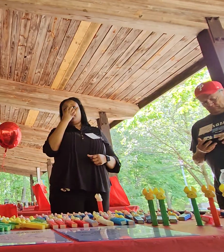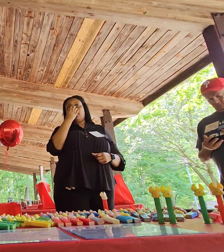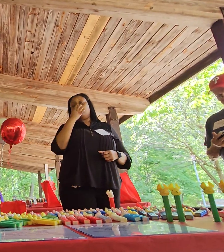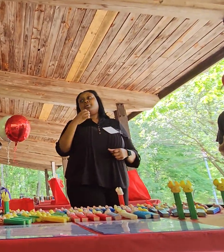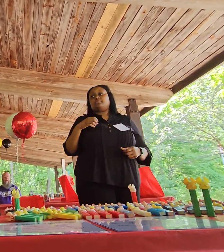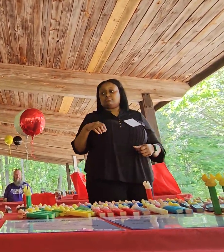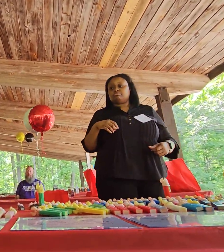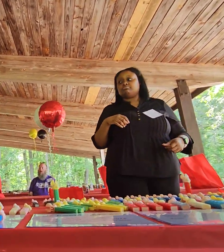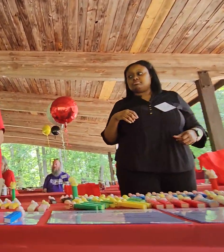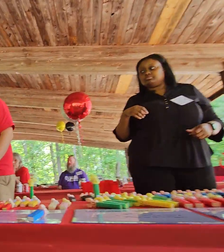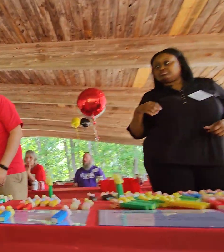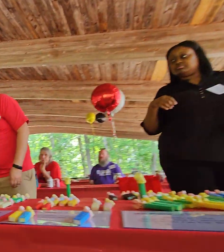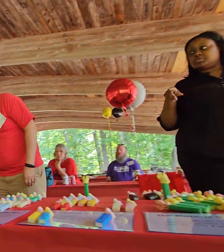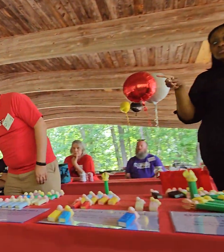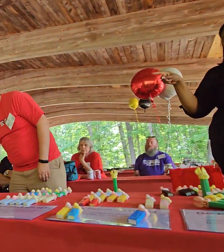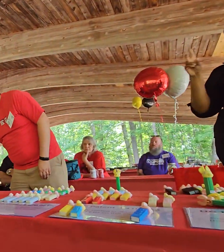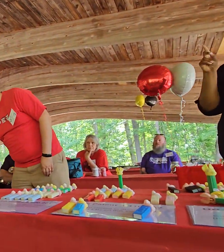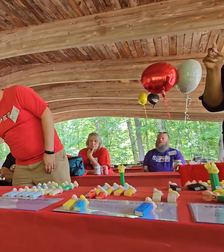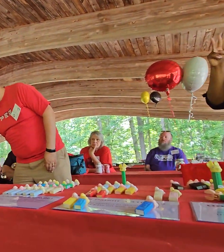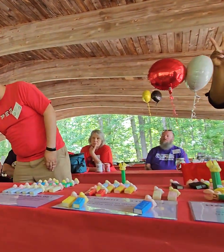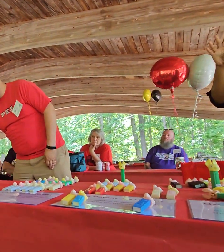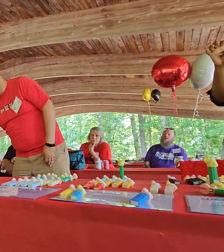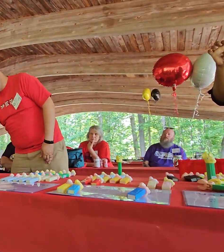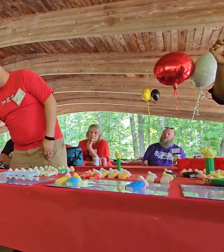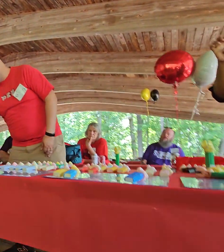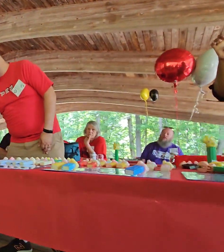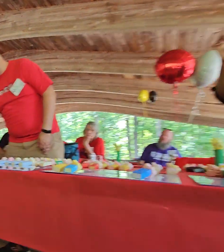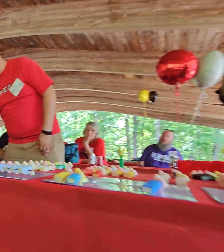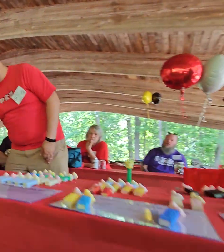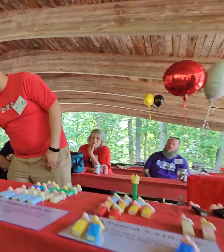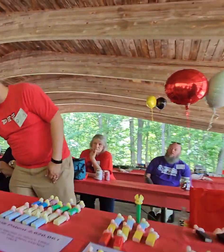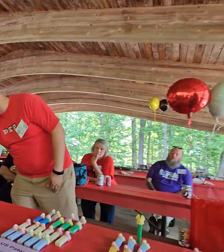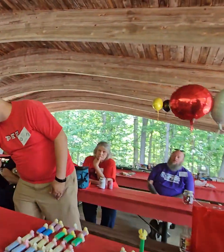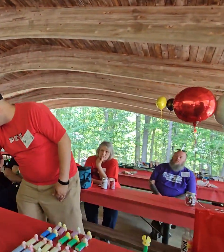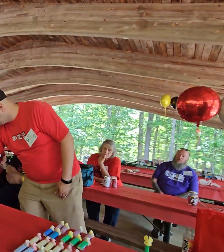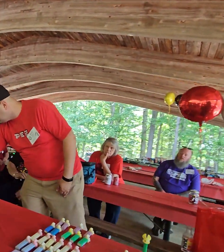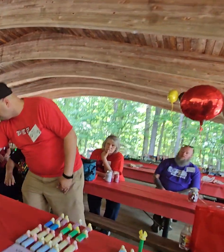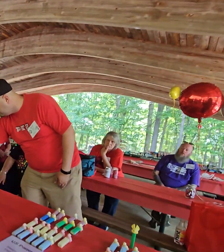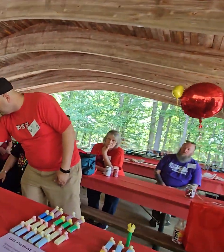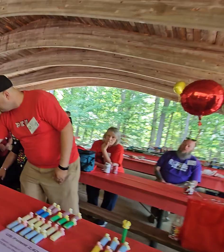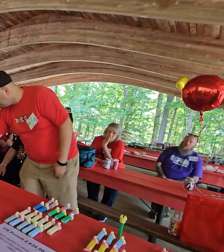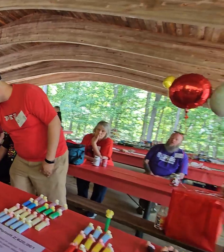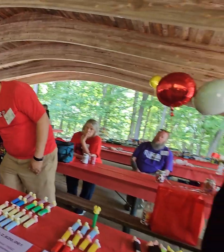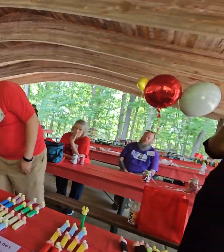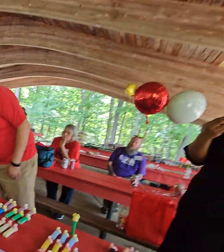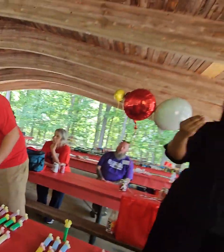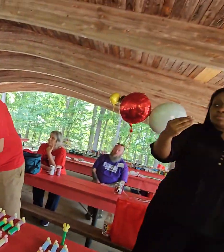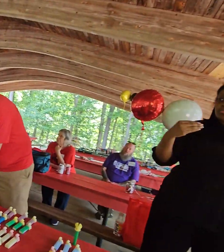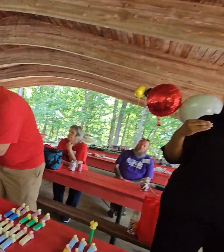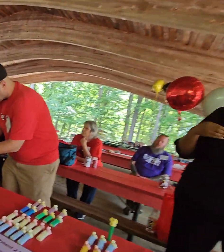So Dave has over here, if you come closer, you can take a look. You can just pass it around.